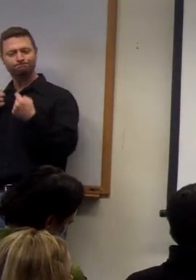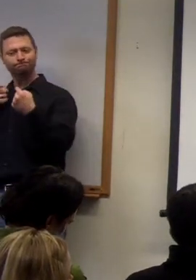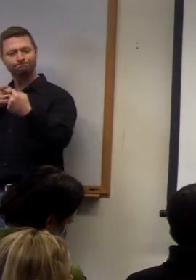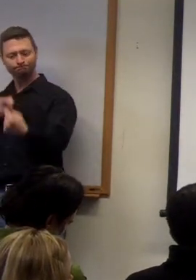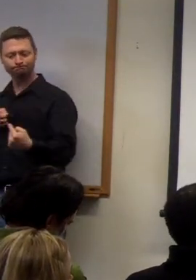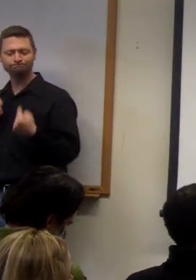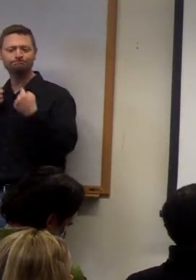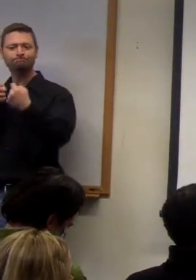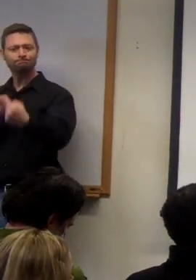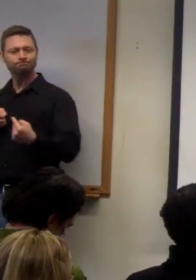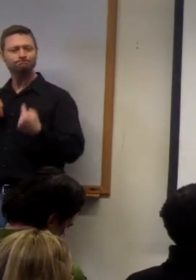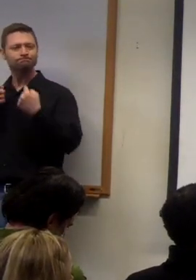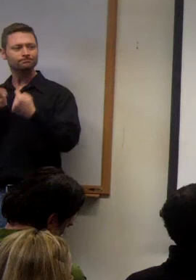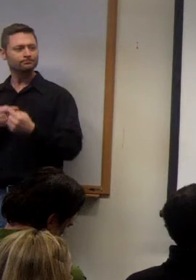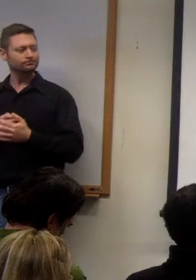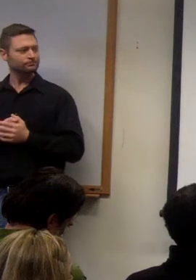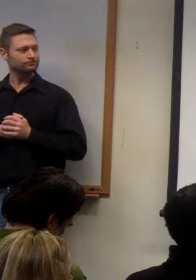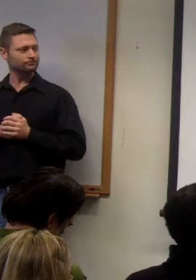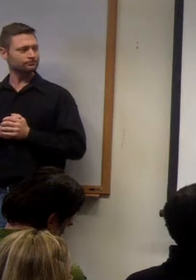what I'm dealing with right now is that